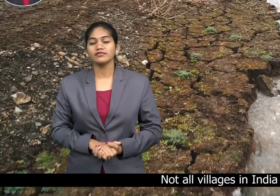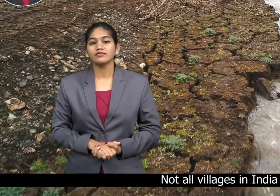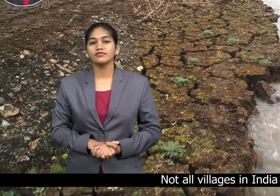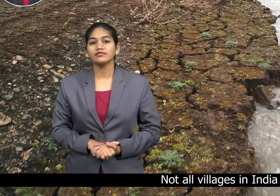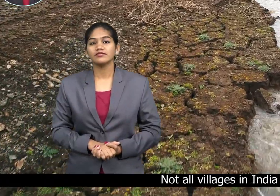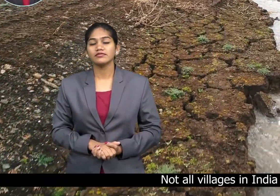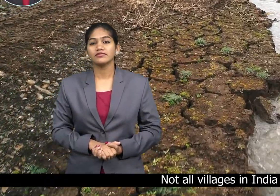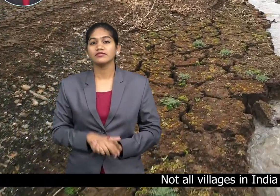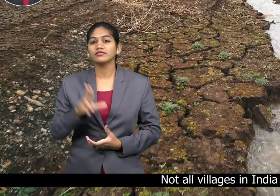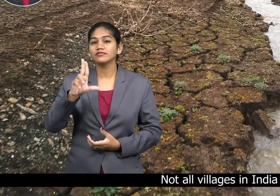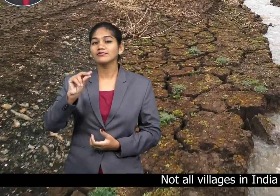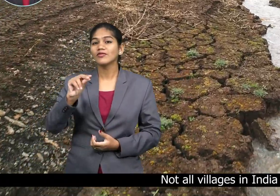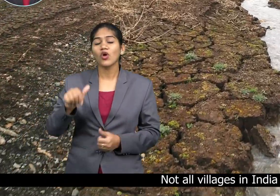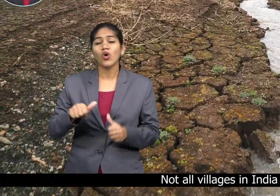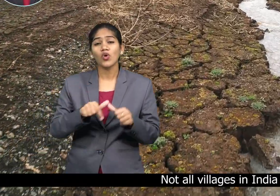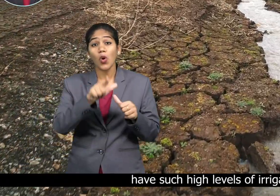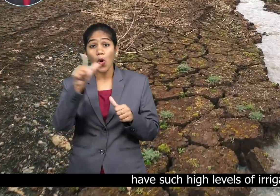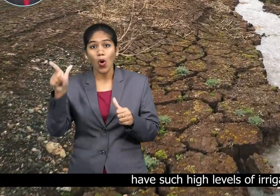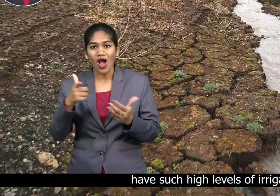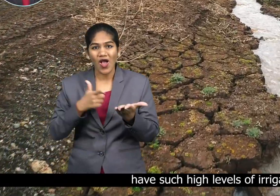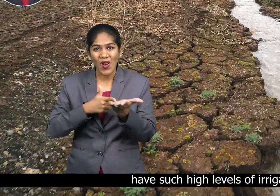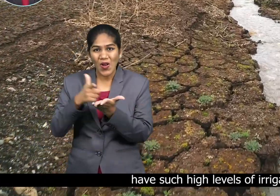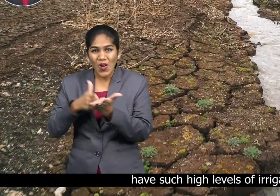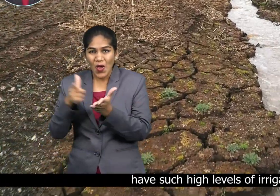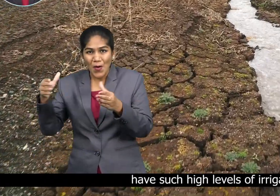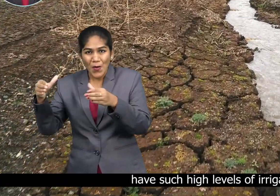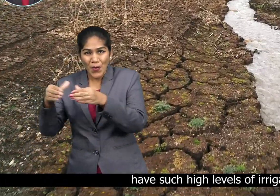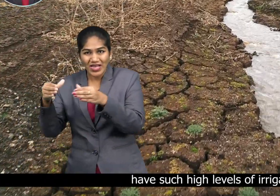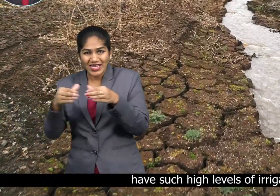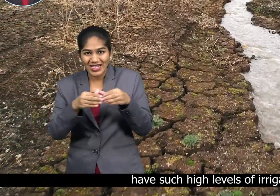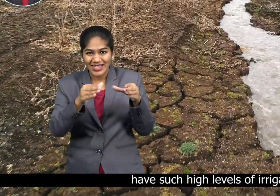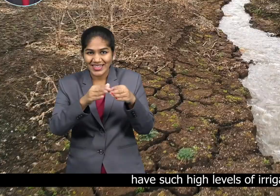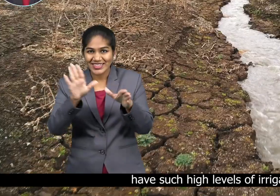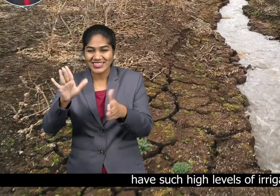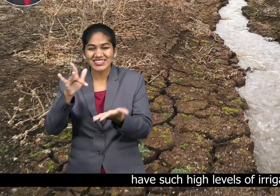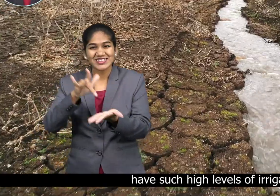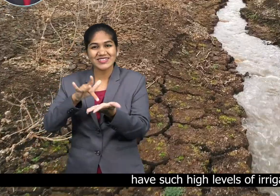Not all villages in India have such high levels of irrigation.